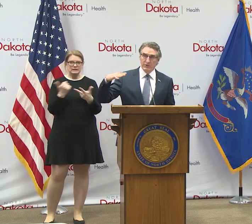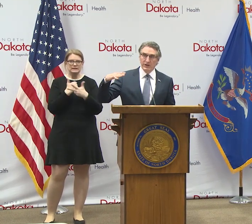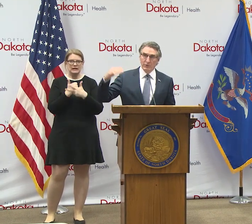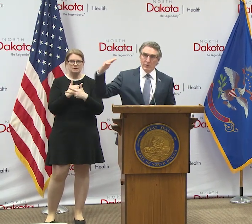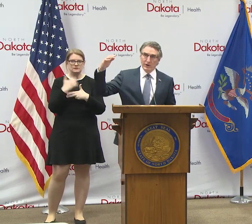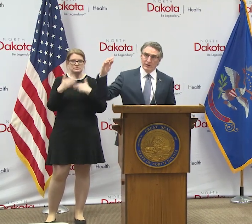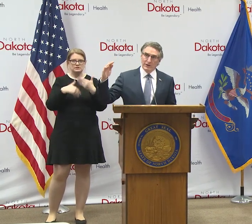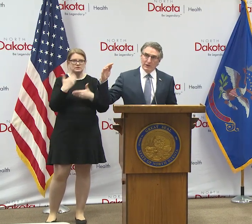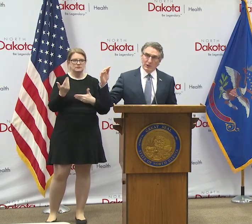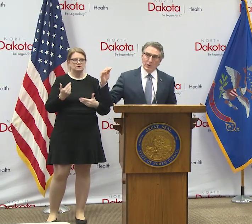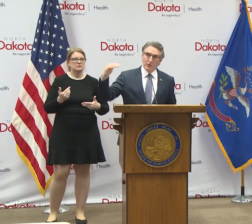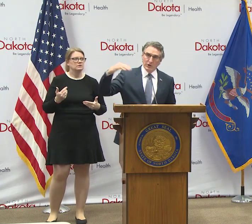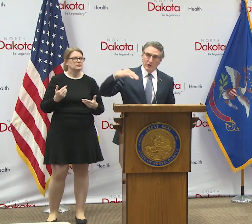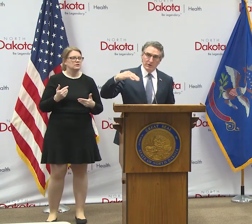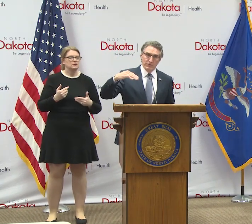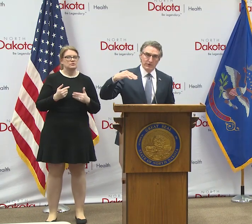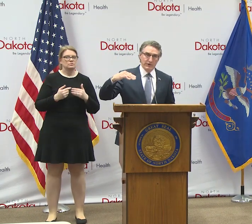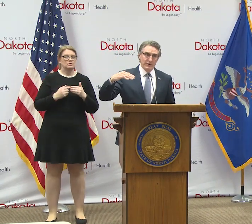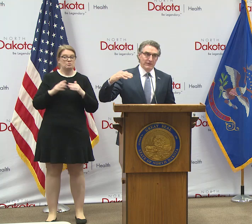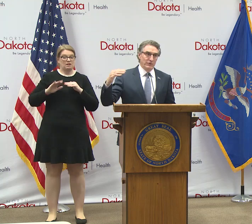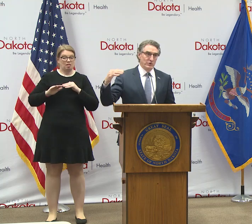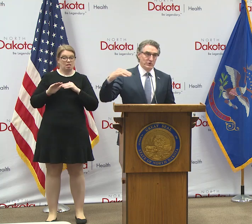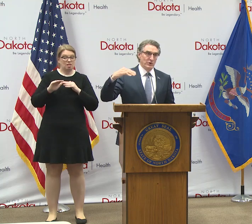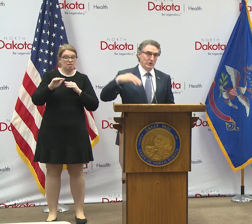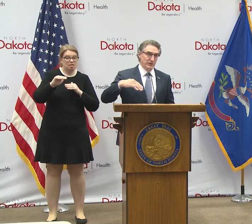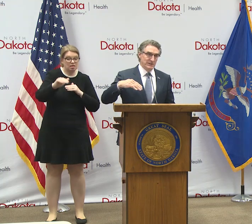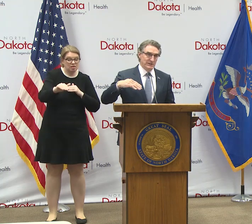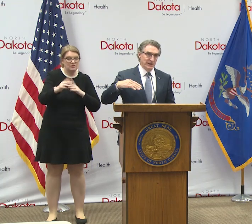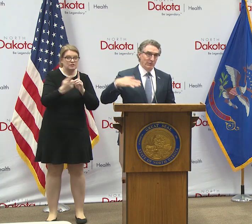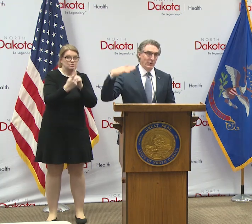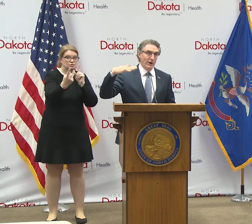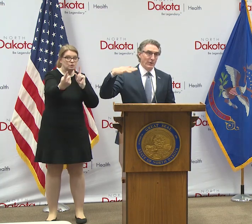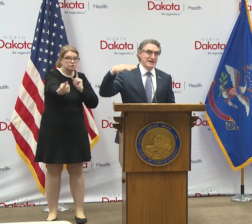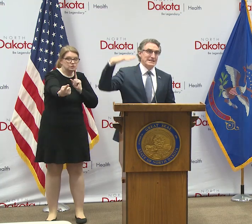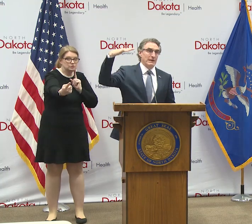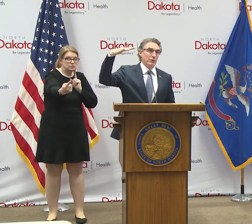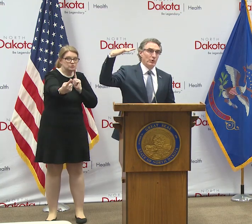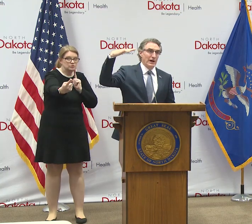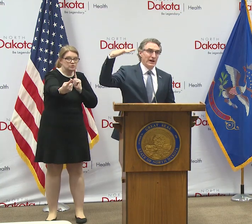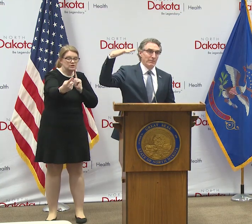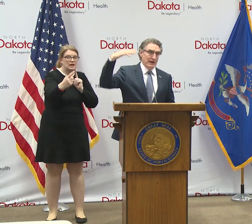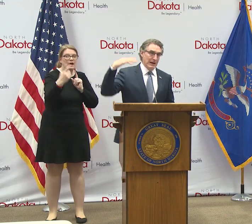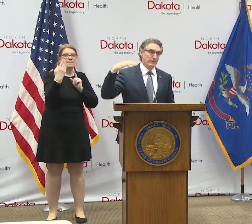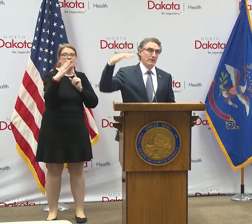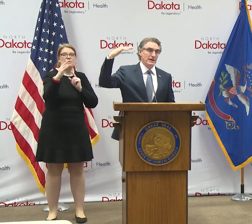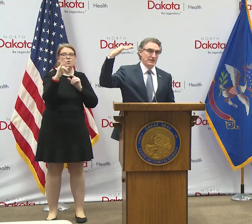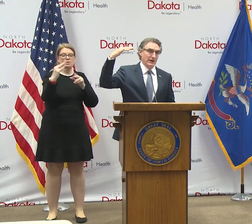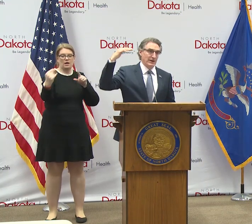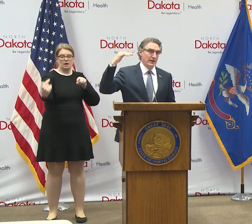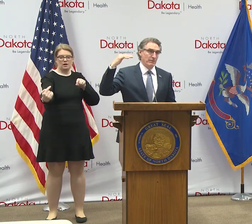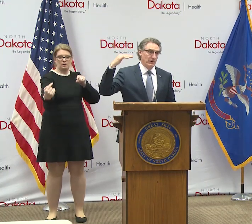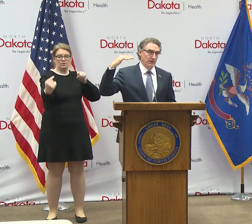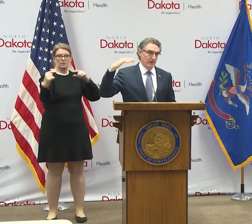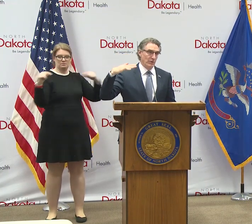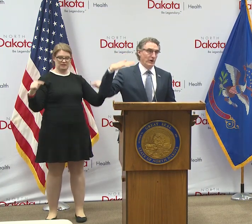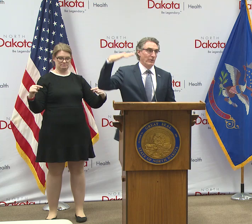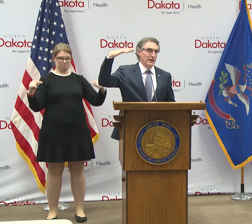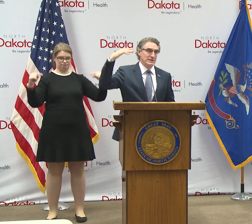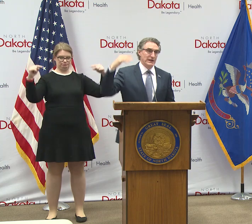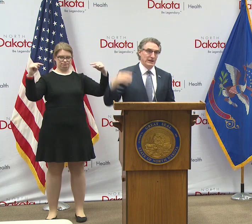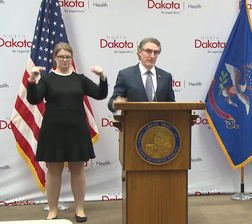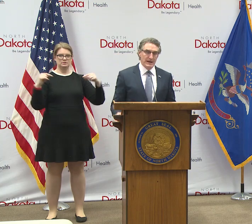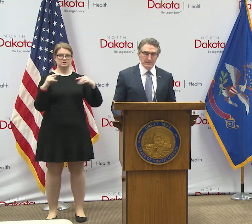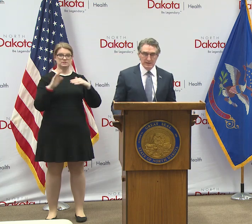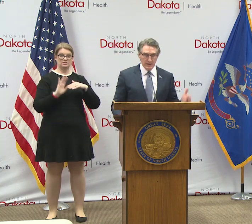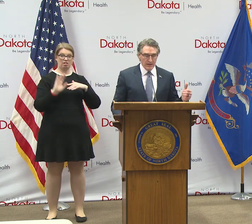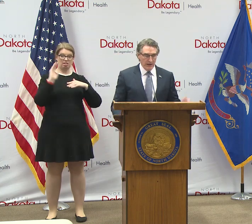Because the other thing, we want to lower the curve through social distancing. We want to raise that blue line by optimizing our capability. We want to